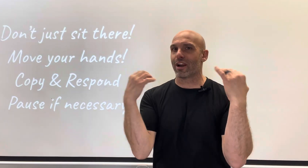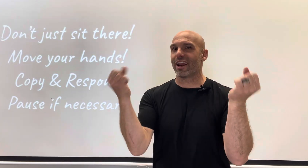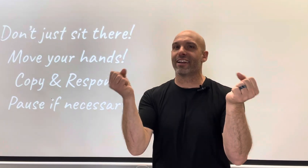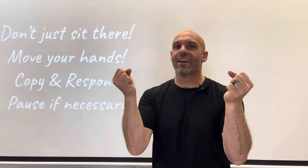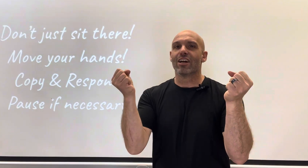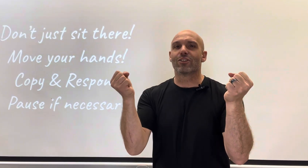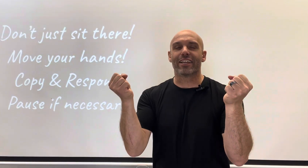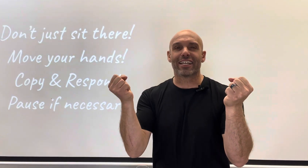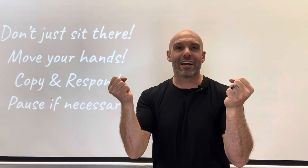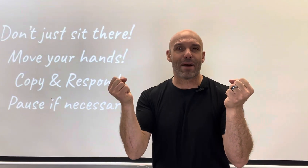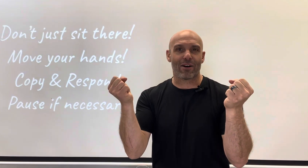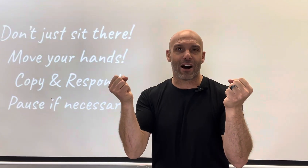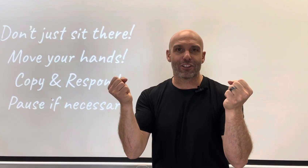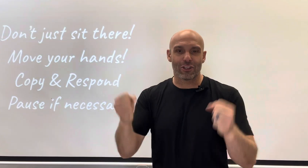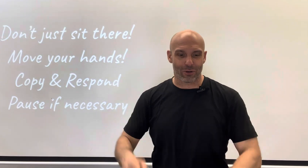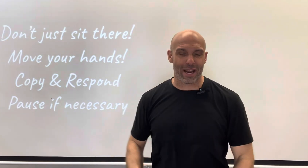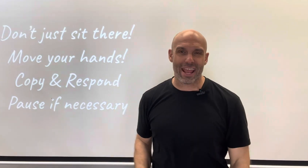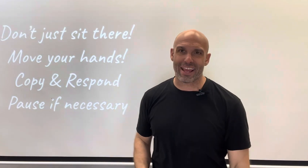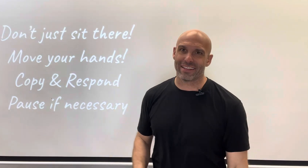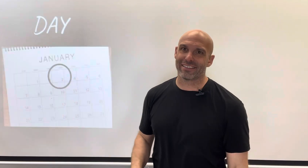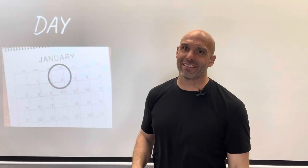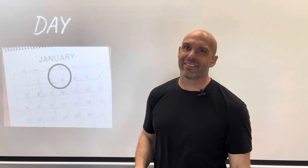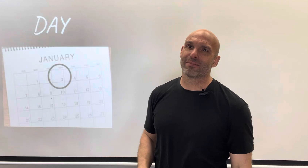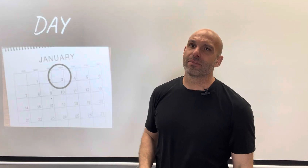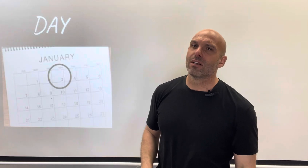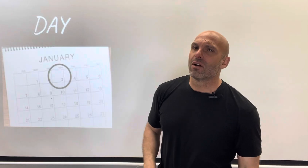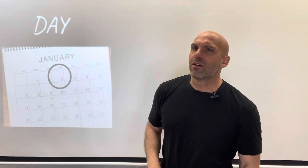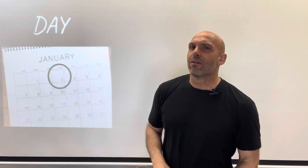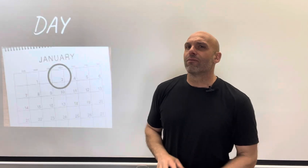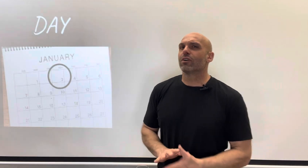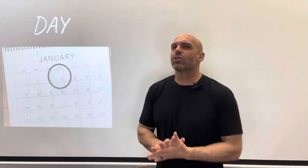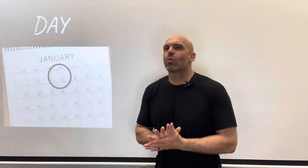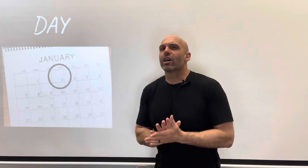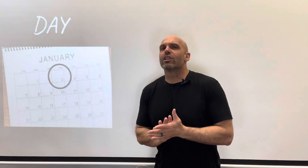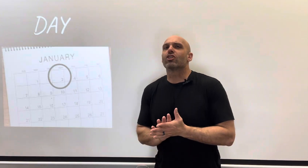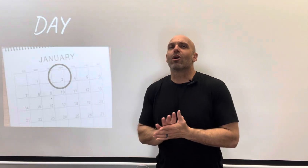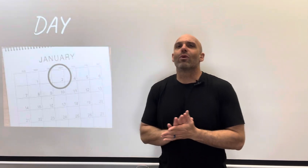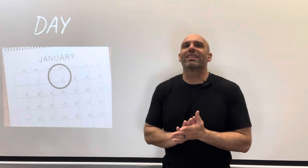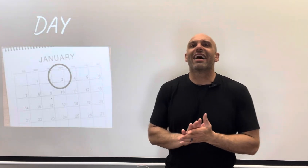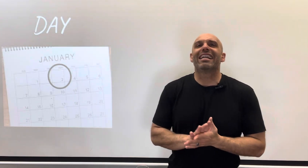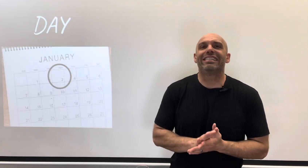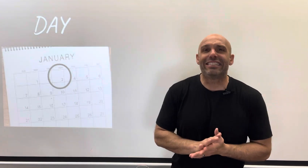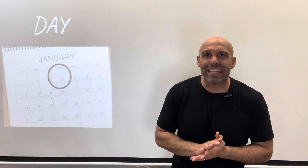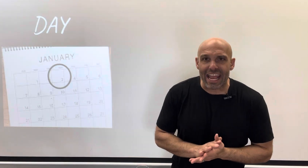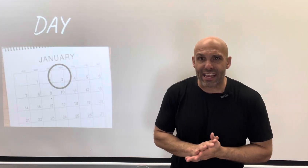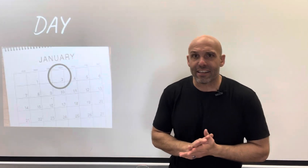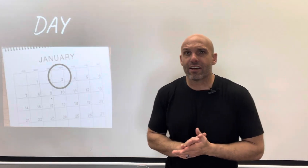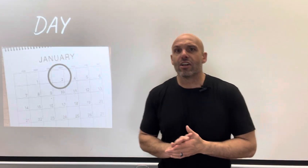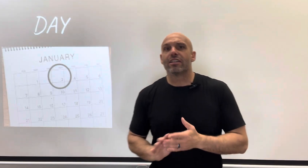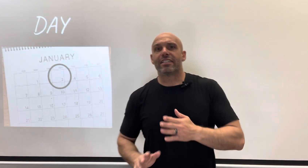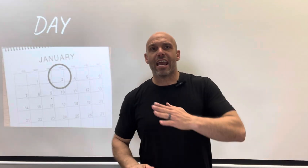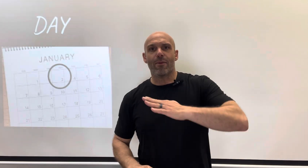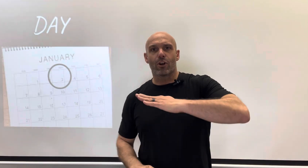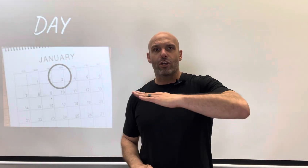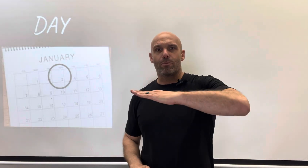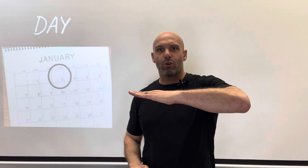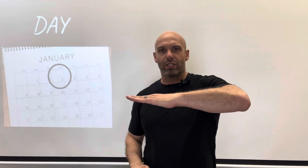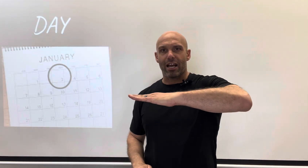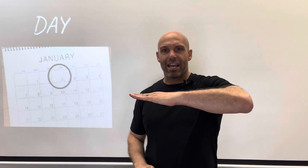brain so they can come out onto your hands. First, we're going to start with day. Day, we're going to put a